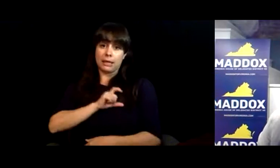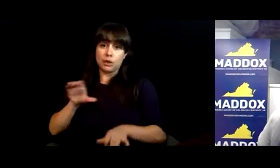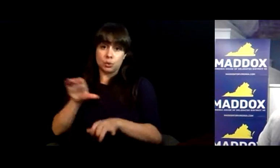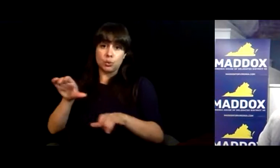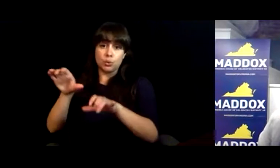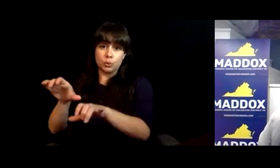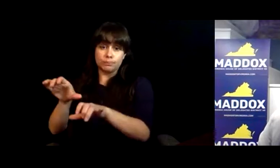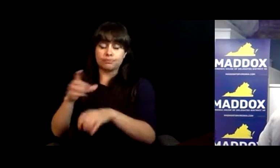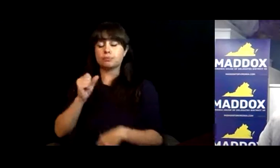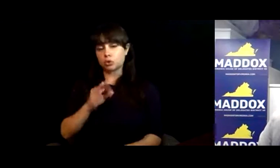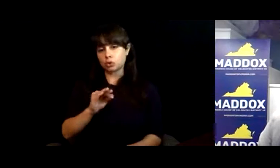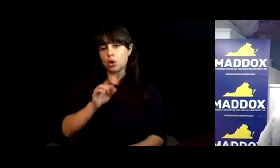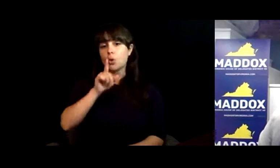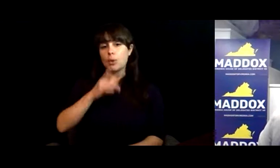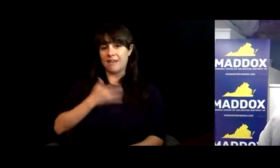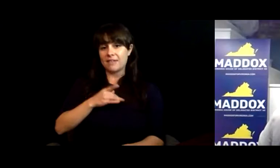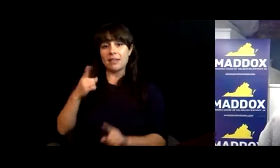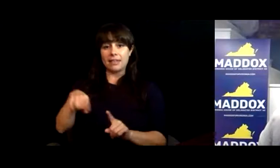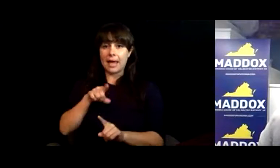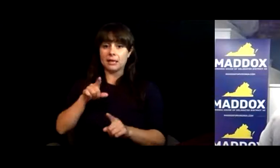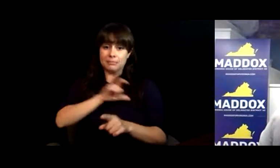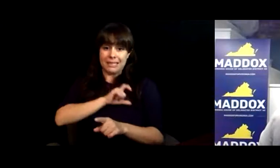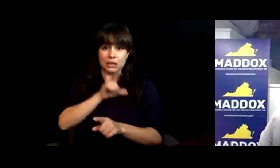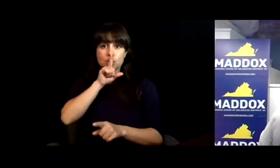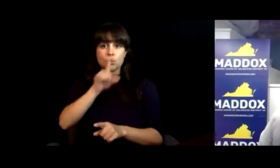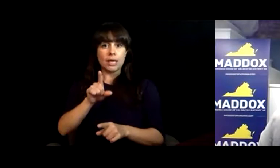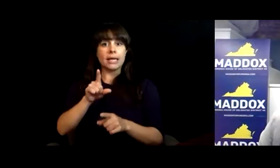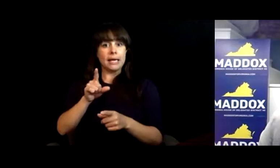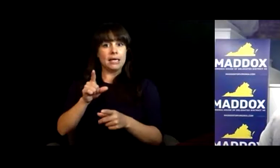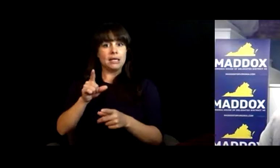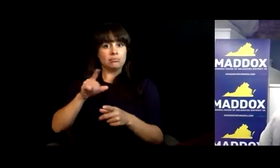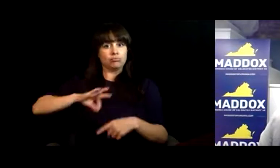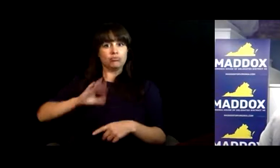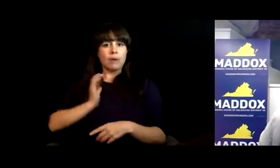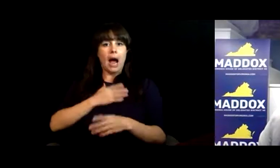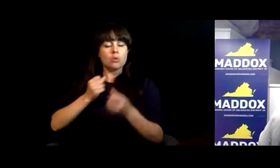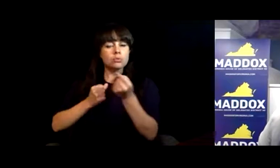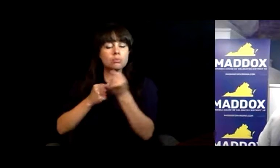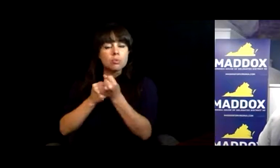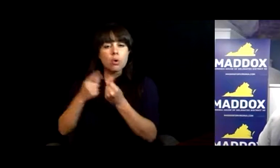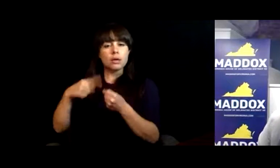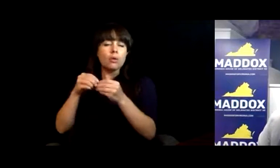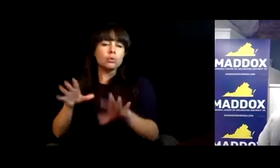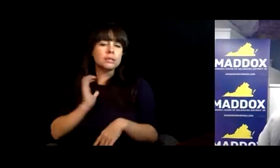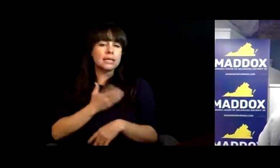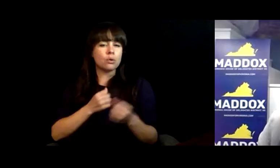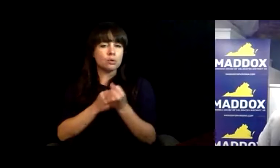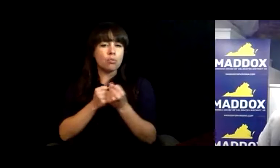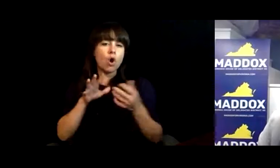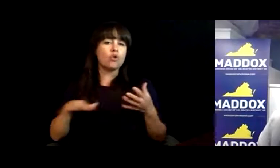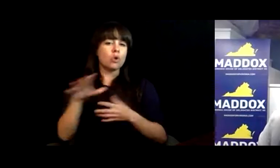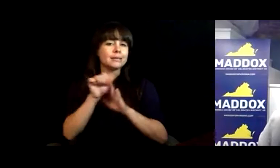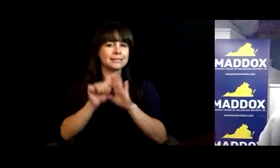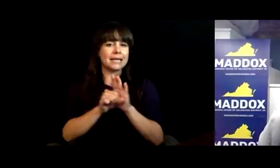think that they really deserve our support. I think they're losing our support across the state by our lawmakers. And I think